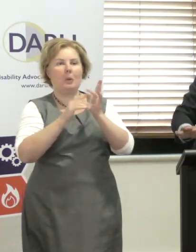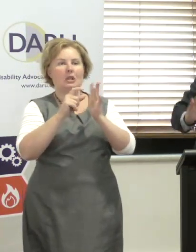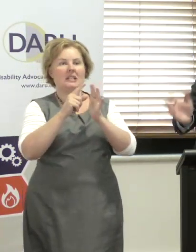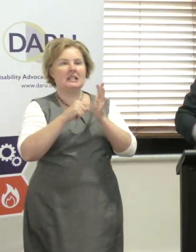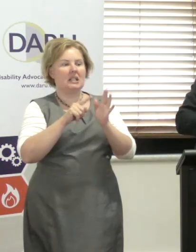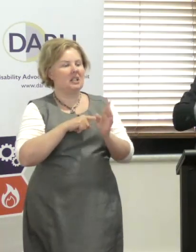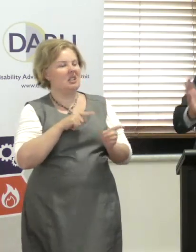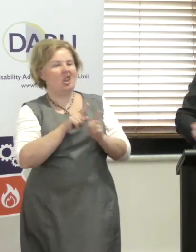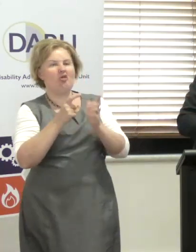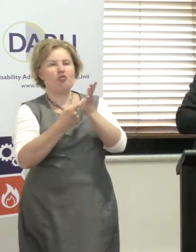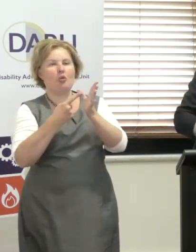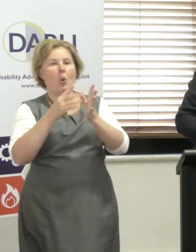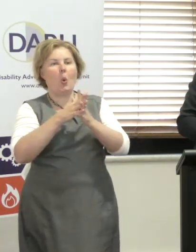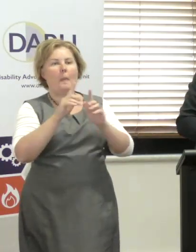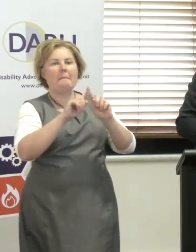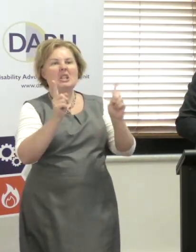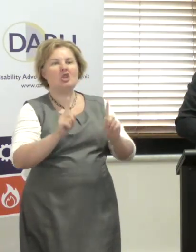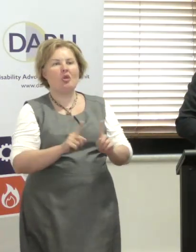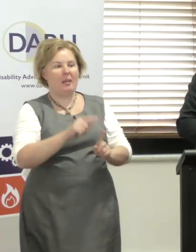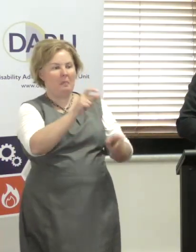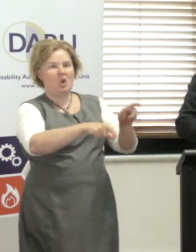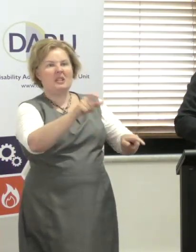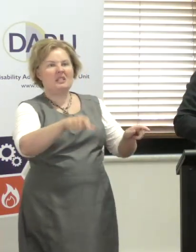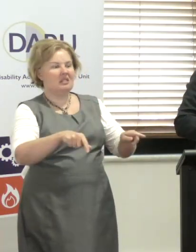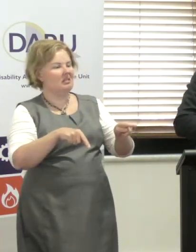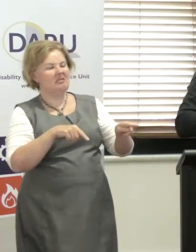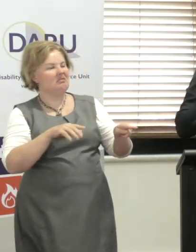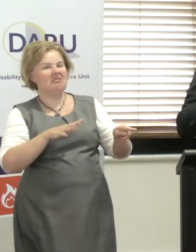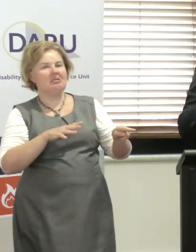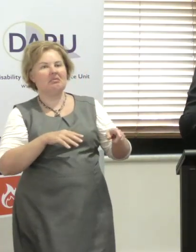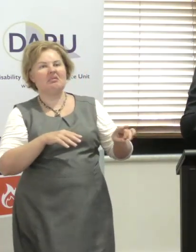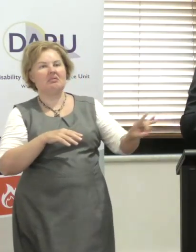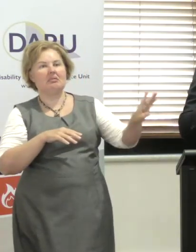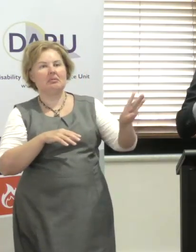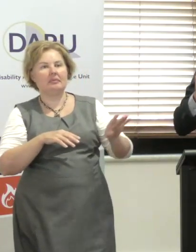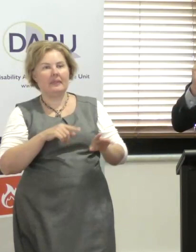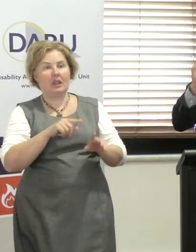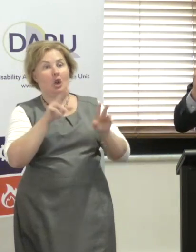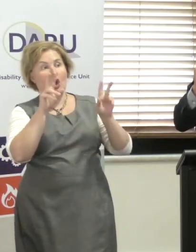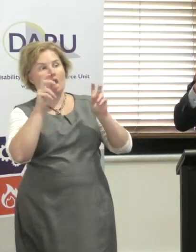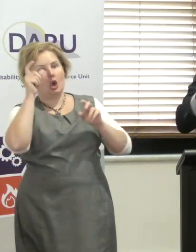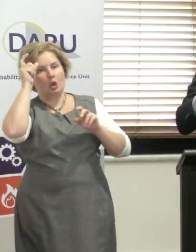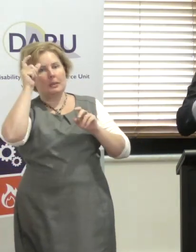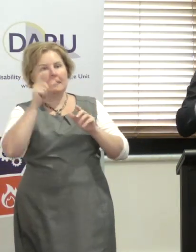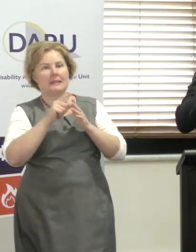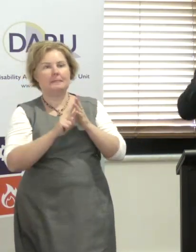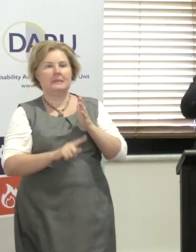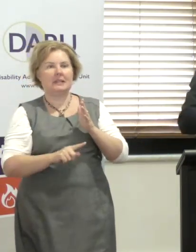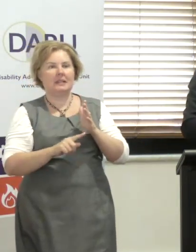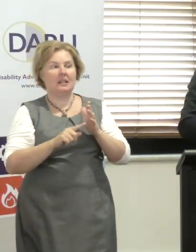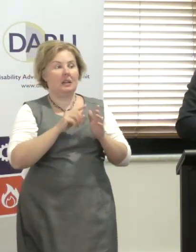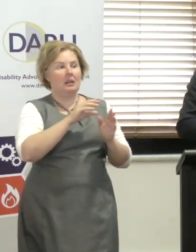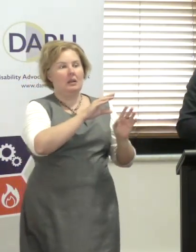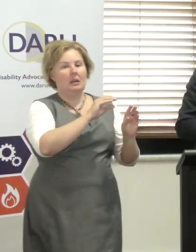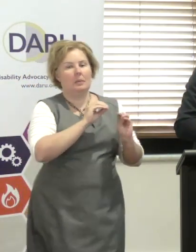you were discarded. And that's the actual origin of the word disability. And that's a concept. That was a concept that got imported